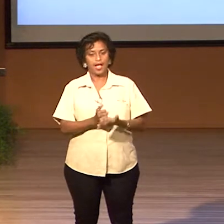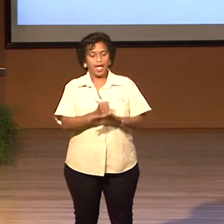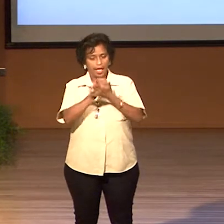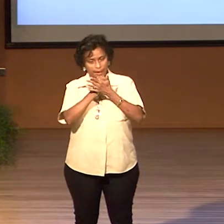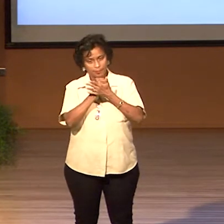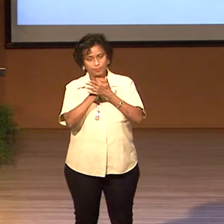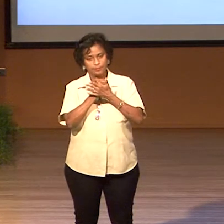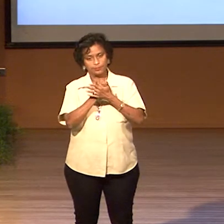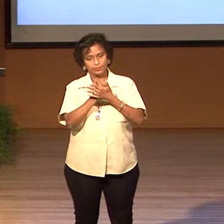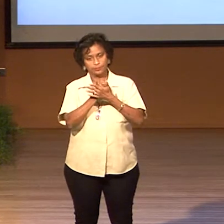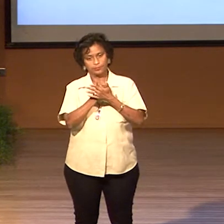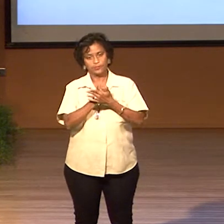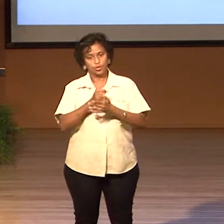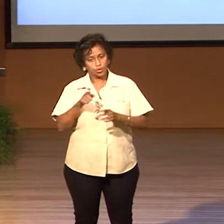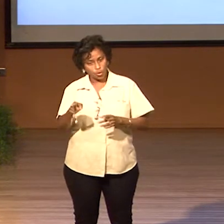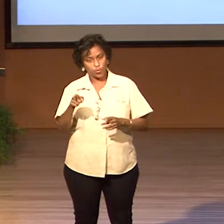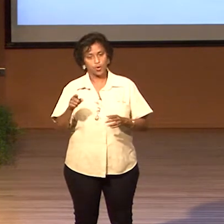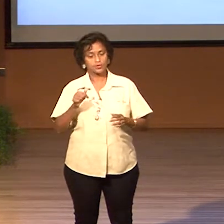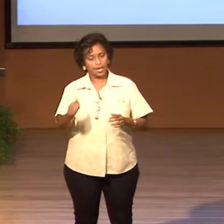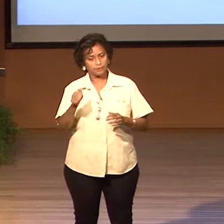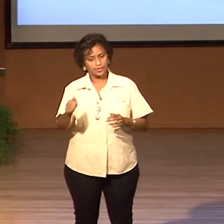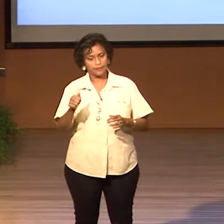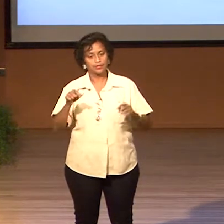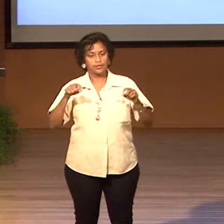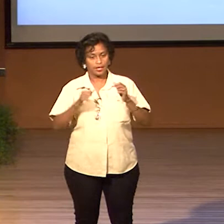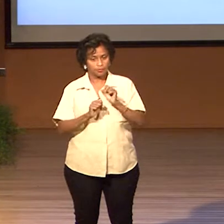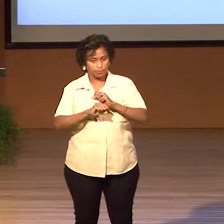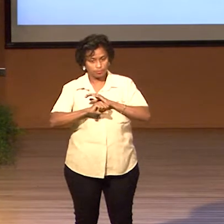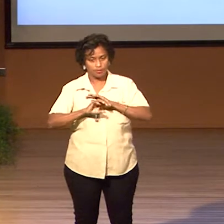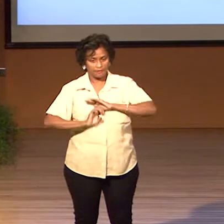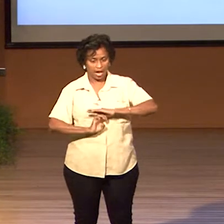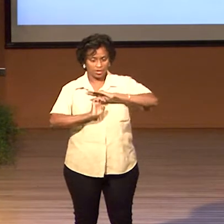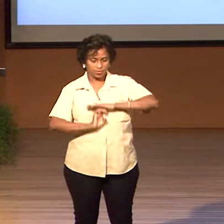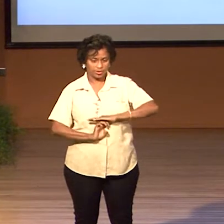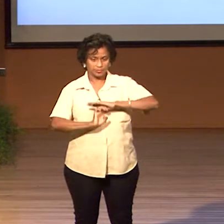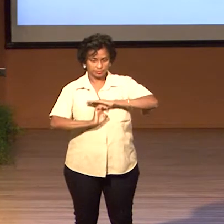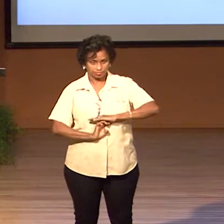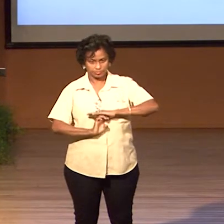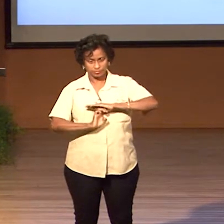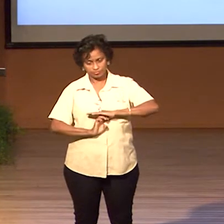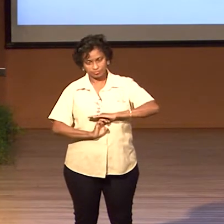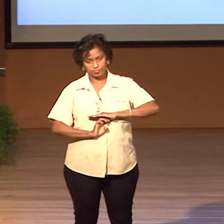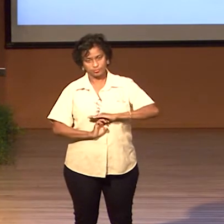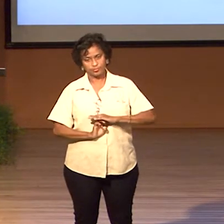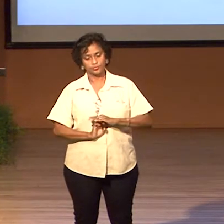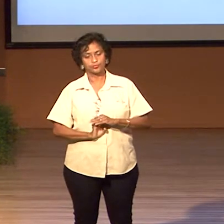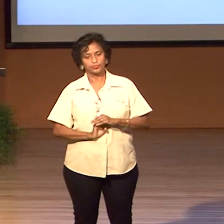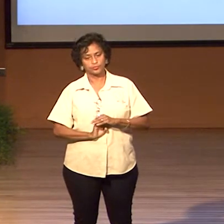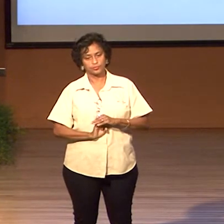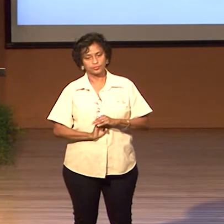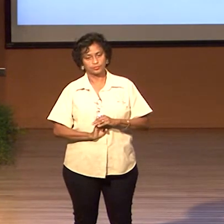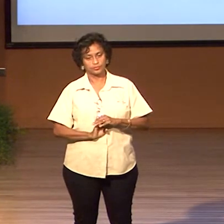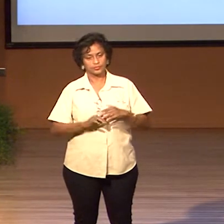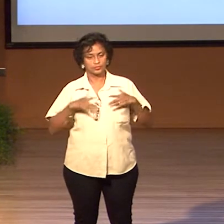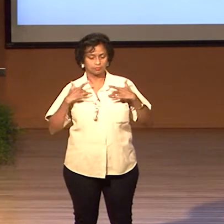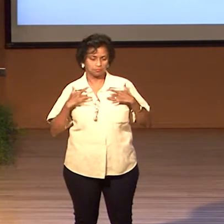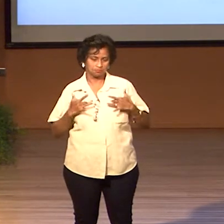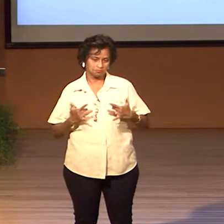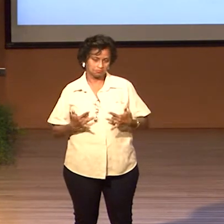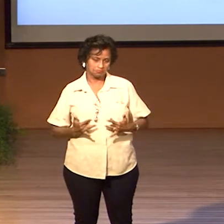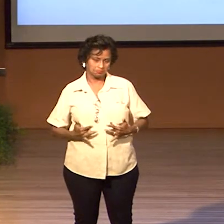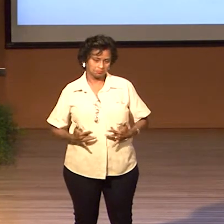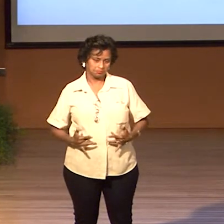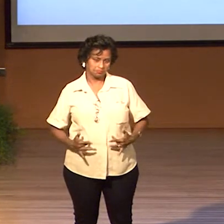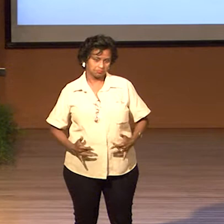if you can function. And that whole idea of depression and mental illness, the whole idea